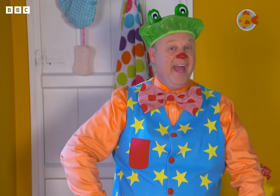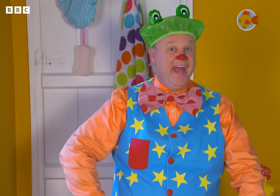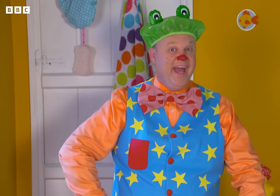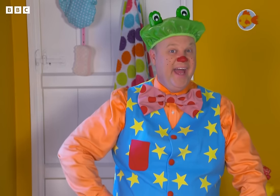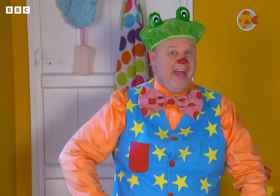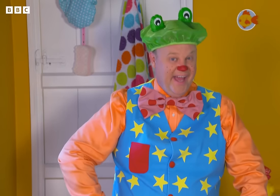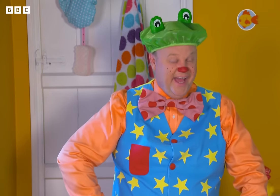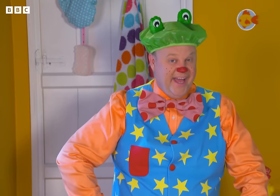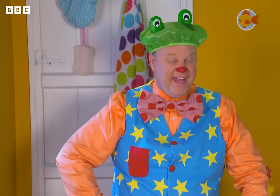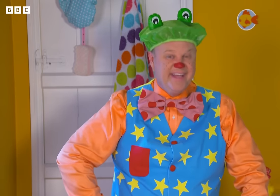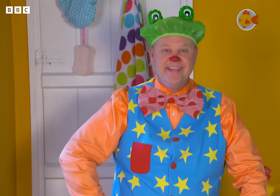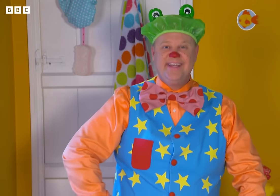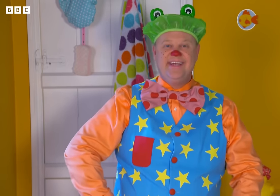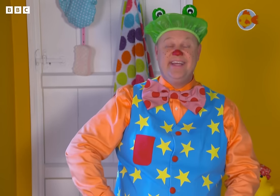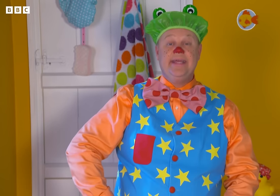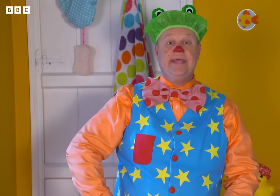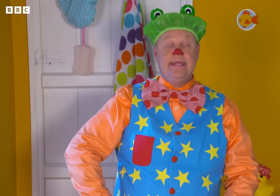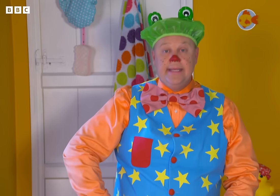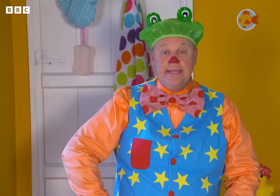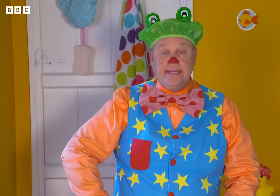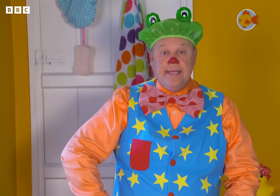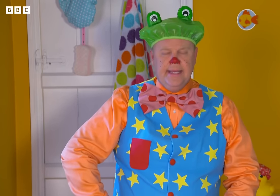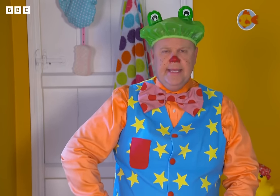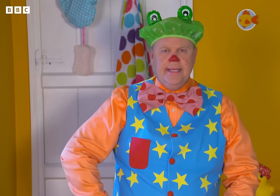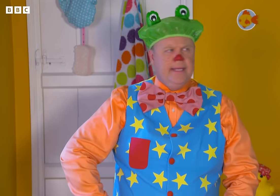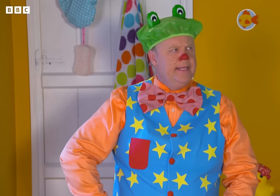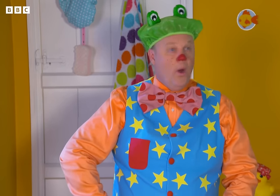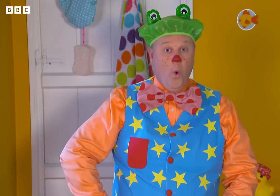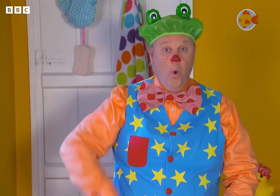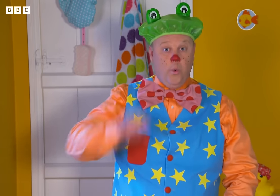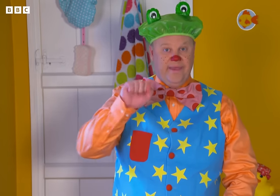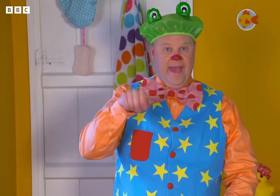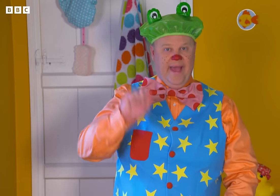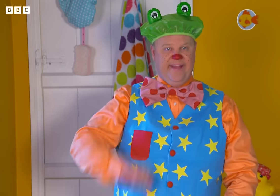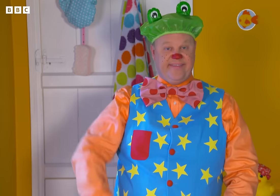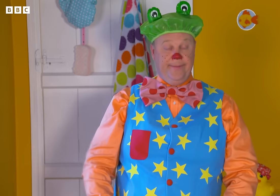Before we go, Mr. Tumble, please could you show us a sign for frog? Oh, yes.